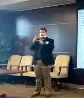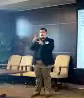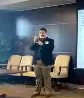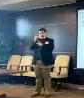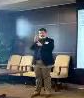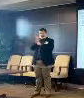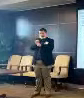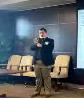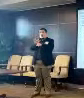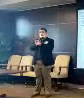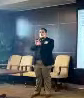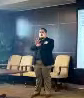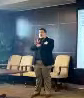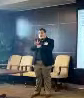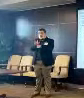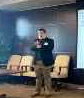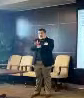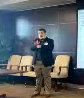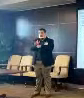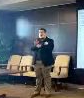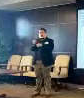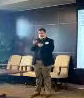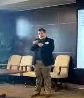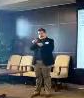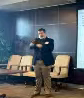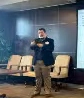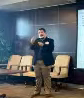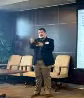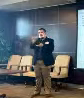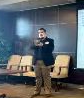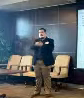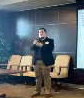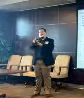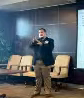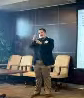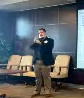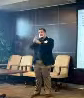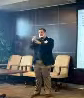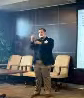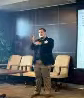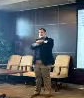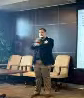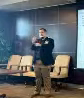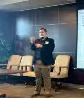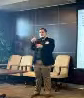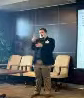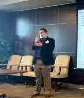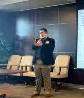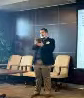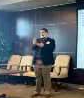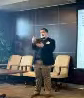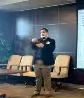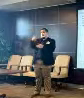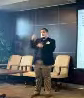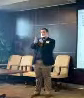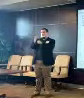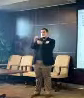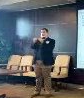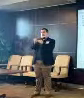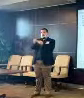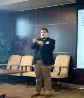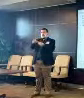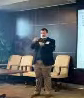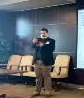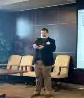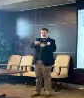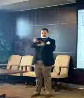fairly early from a diagnosis standpoint. We can really keep people out of the hospital. This past week was the highest number of doses that we've